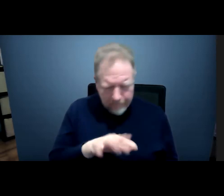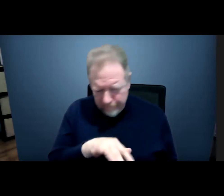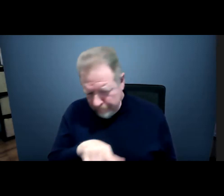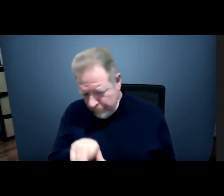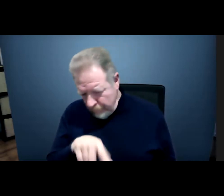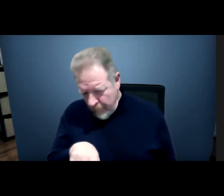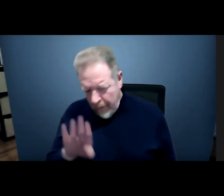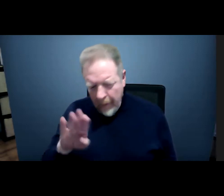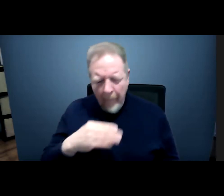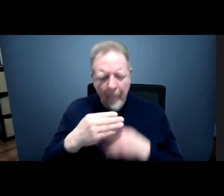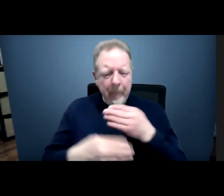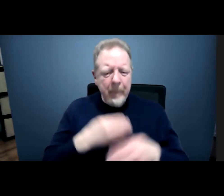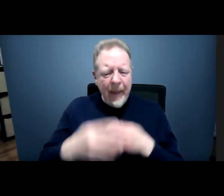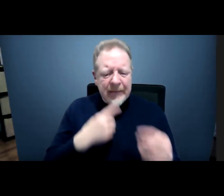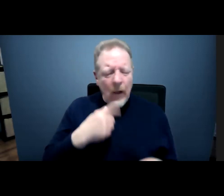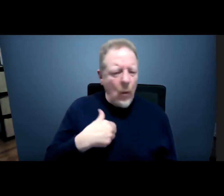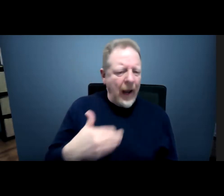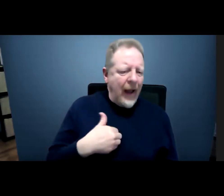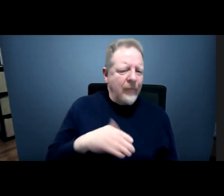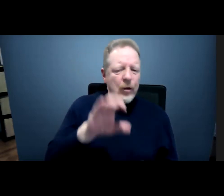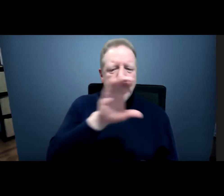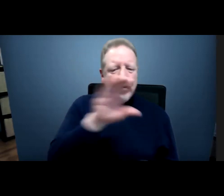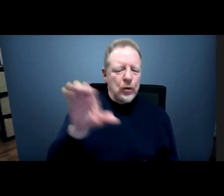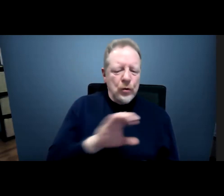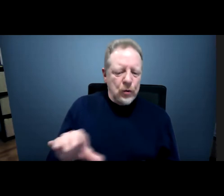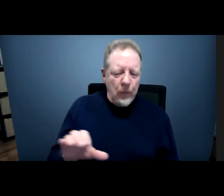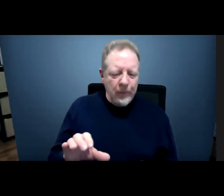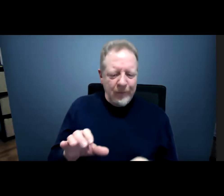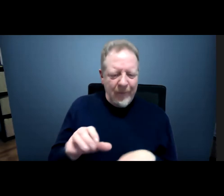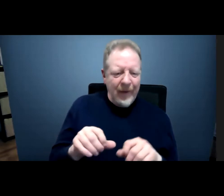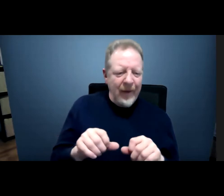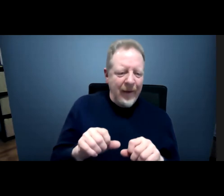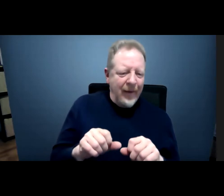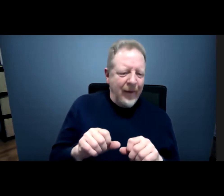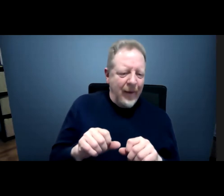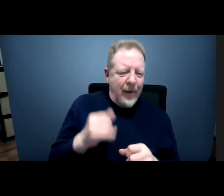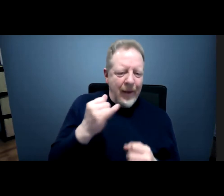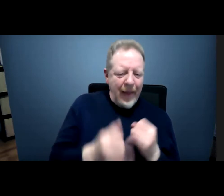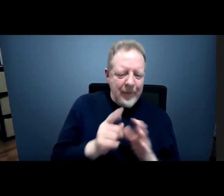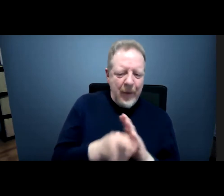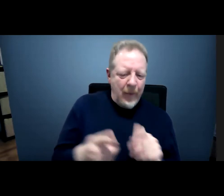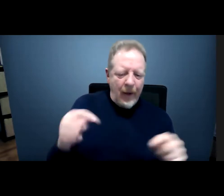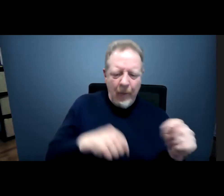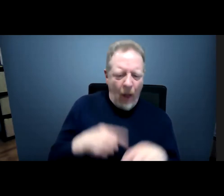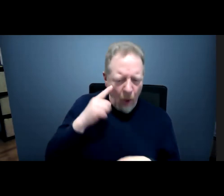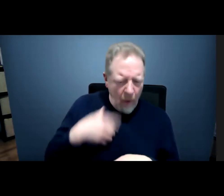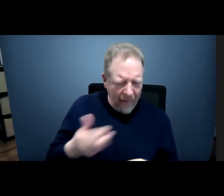Bethany mentioned we had some Zoom bomber that came in late. So that's why I thought we had more people in this meeting.